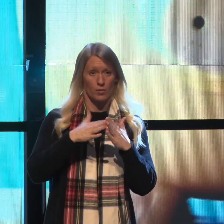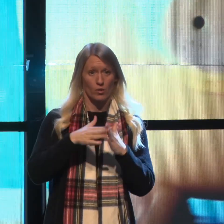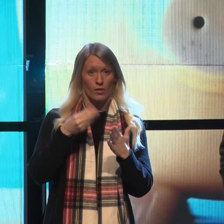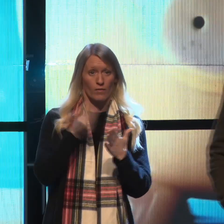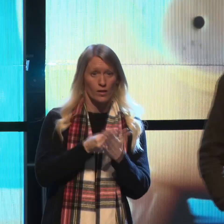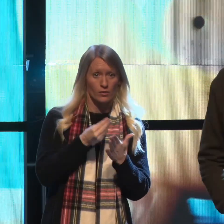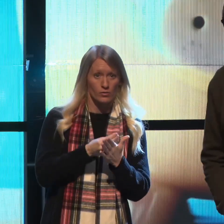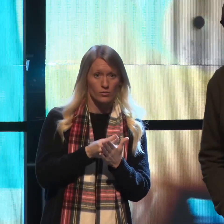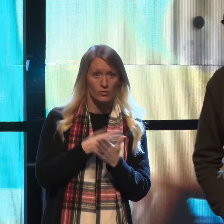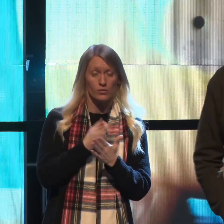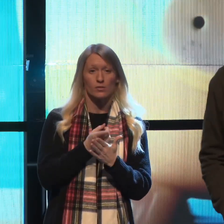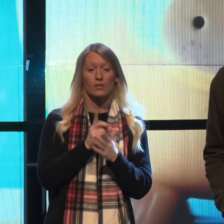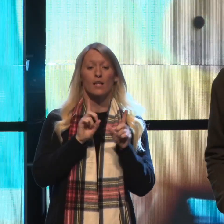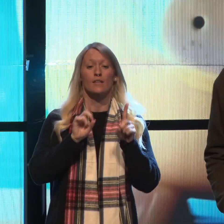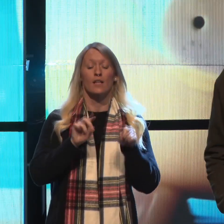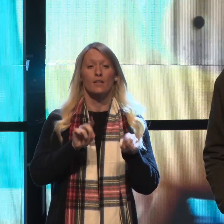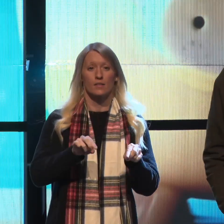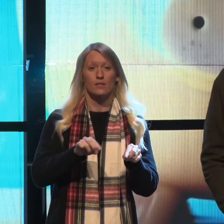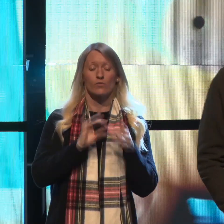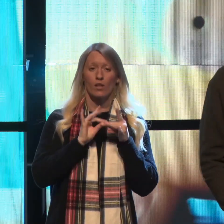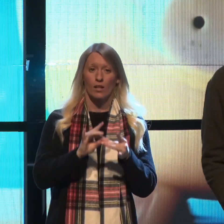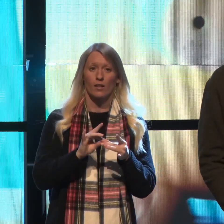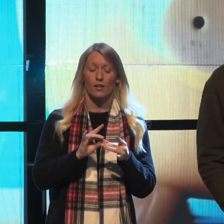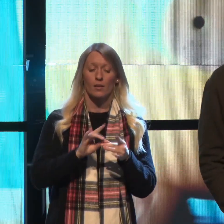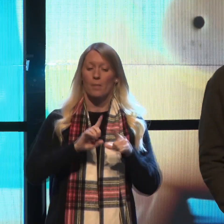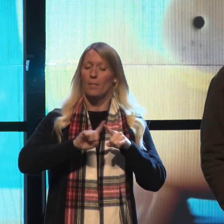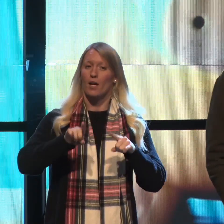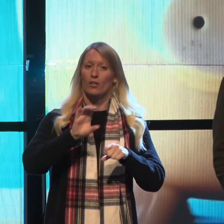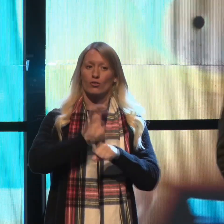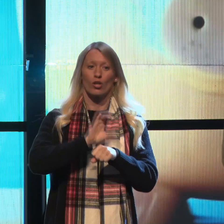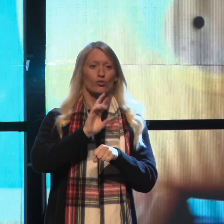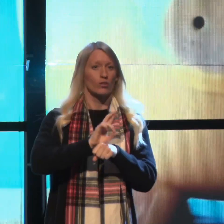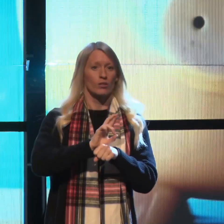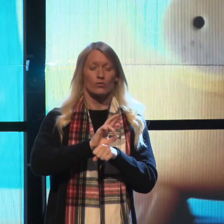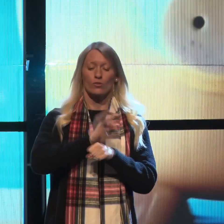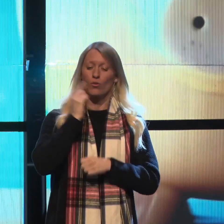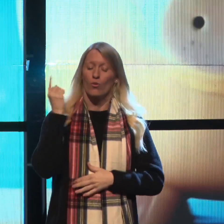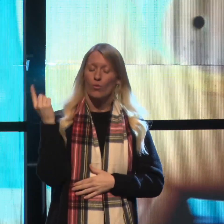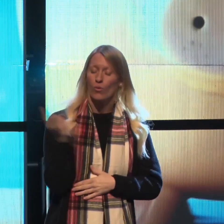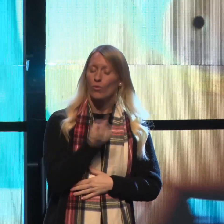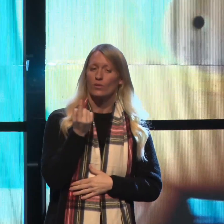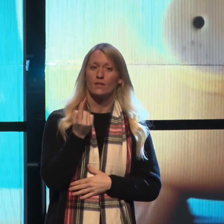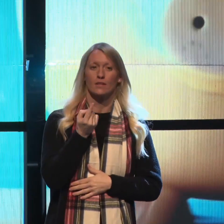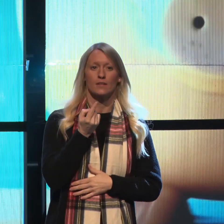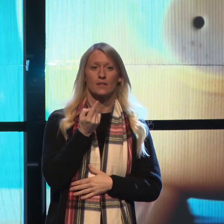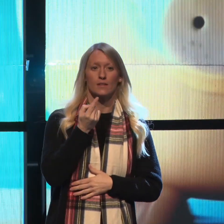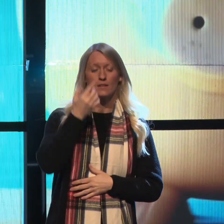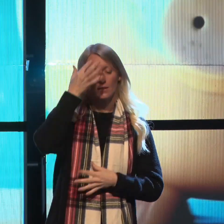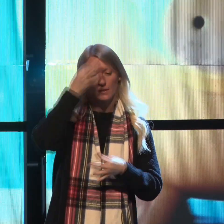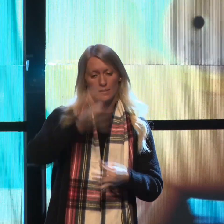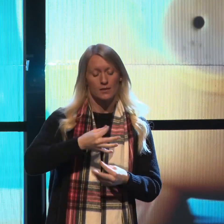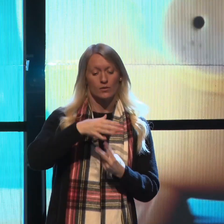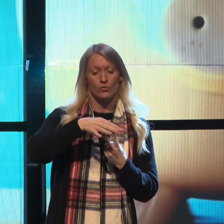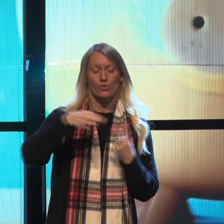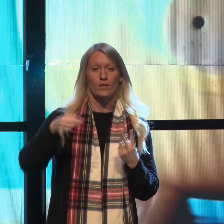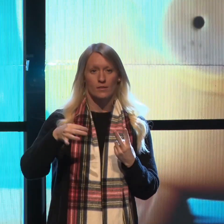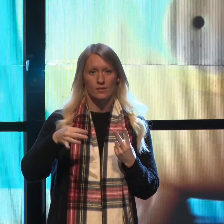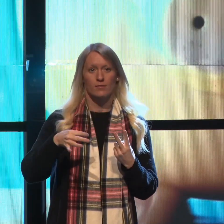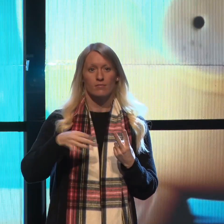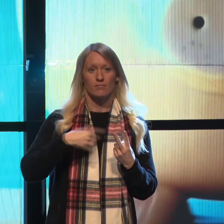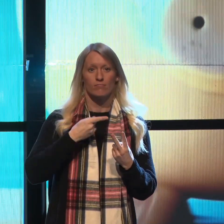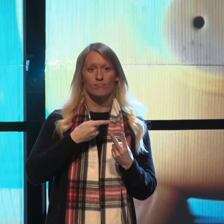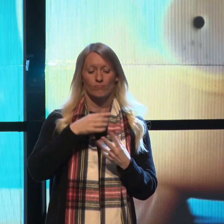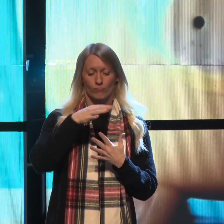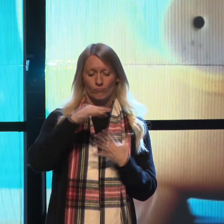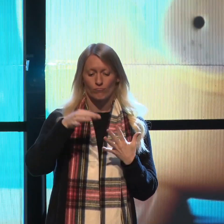community attendance-wise. But Crossroads has always made choices, always has made choices to